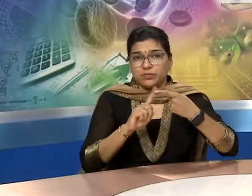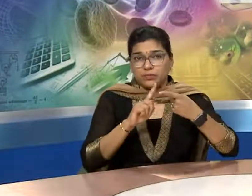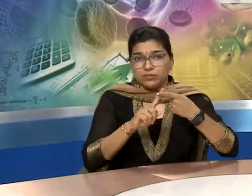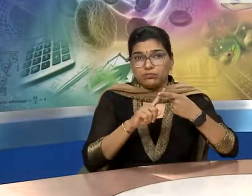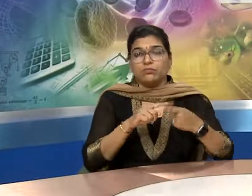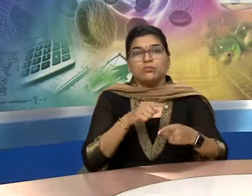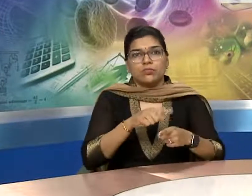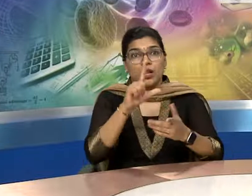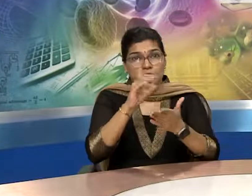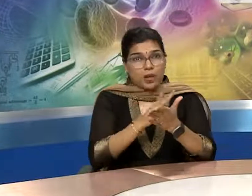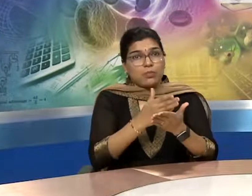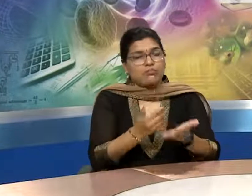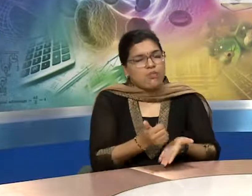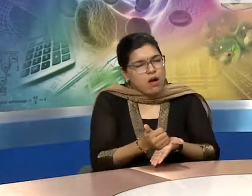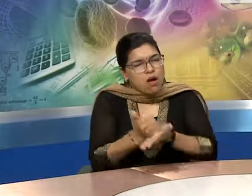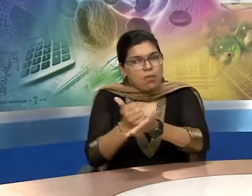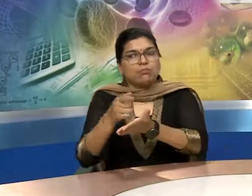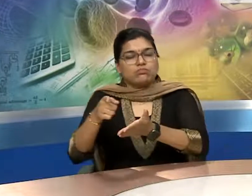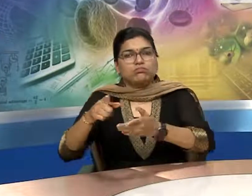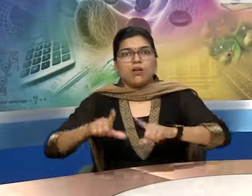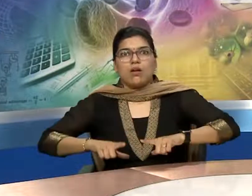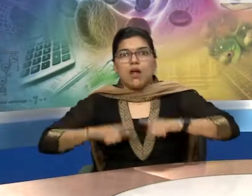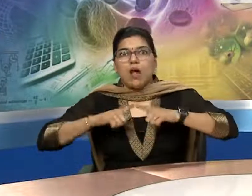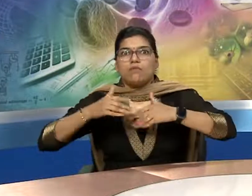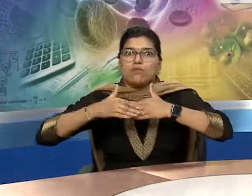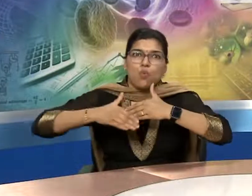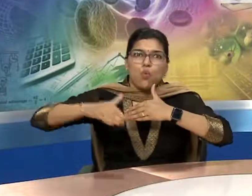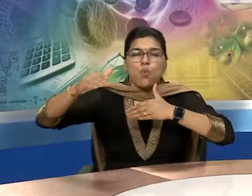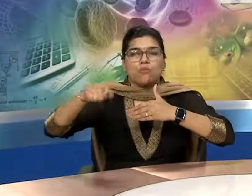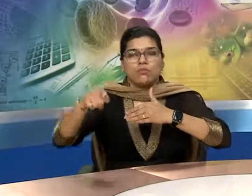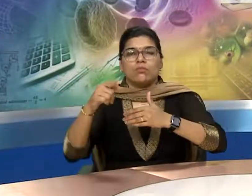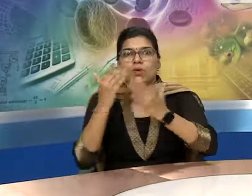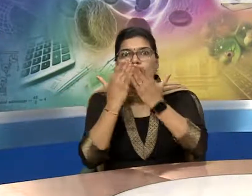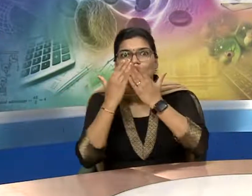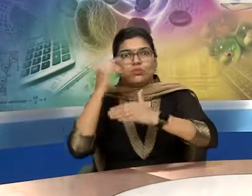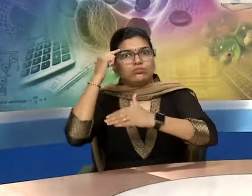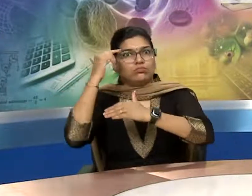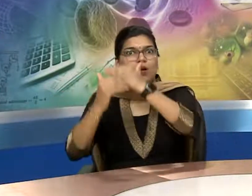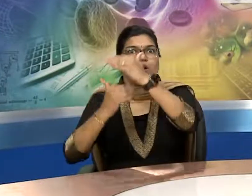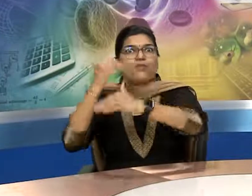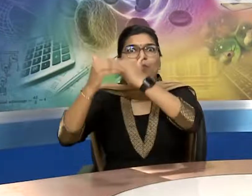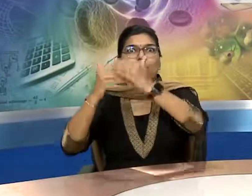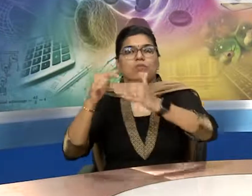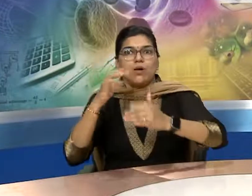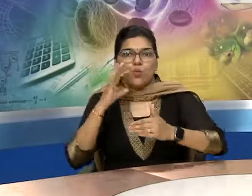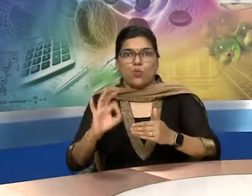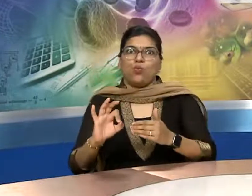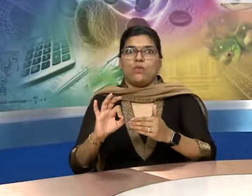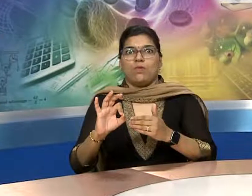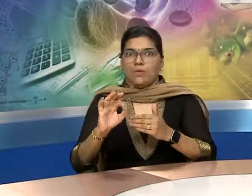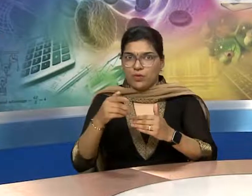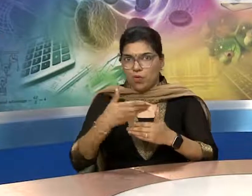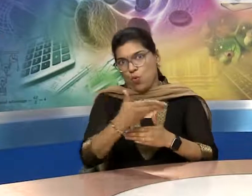It is explained in bullet points. The first point is it helps the